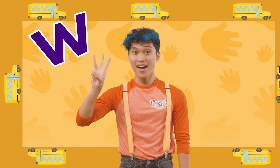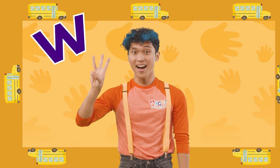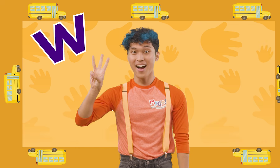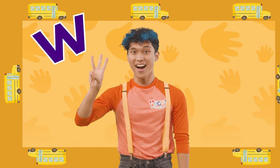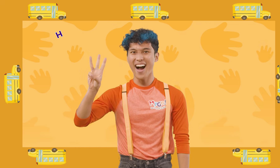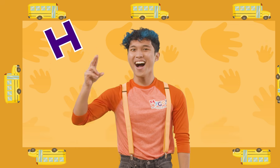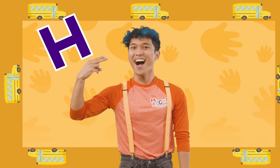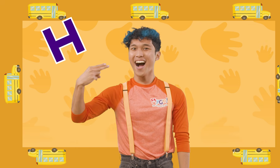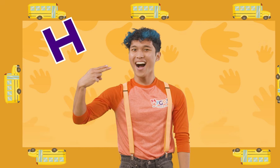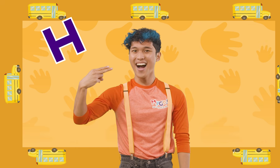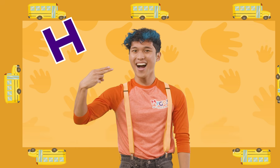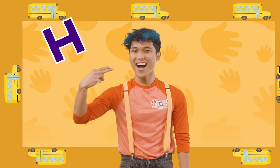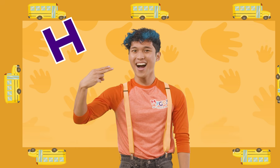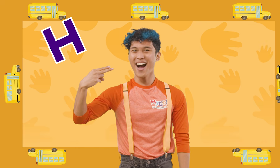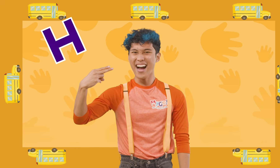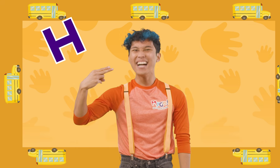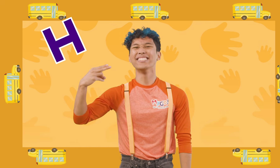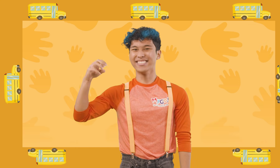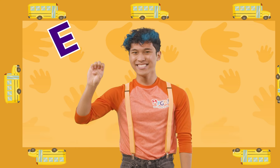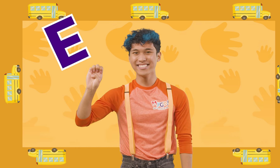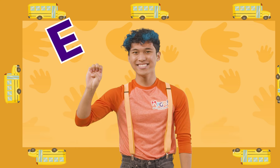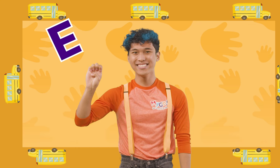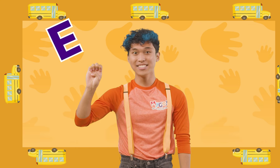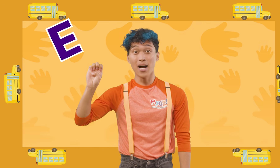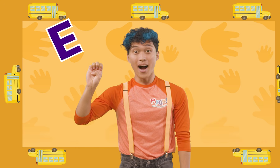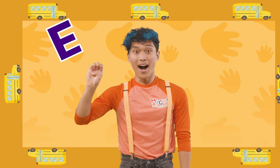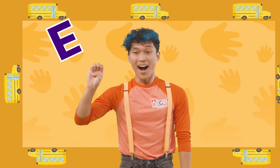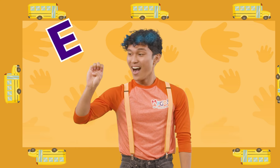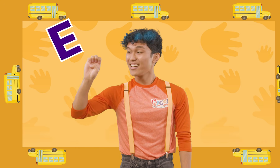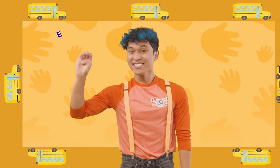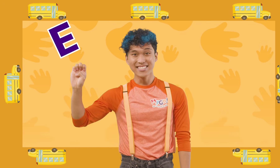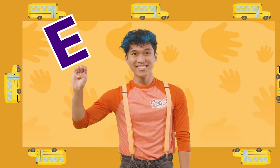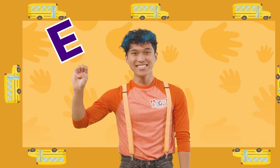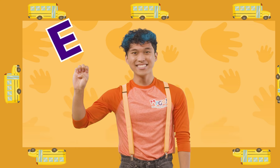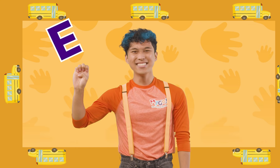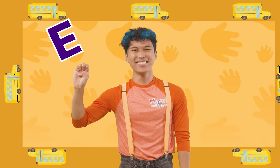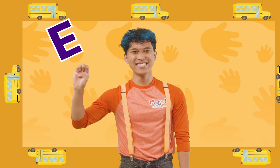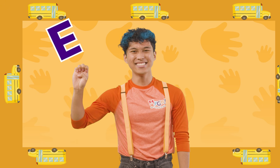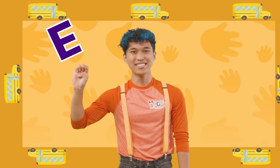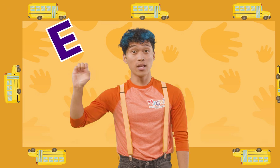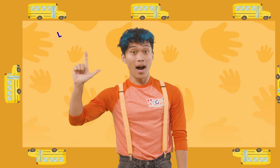W H E E